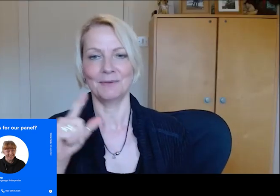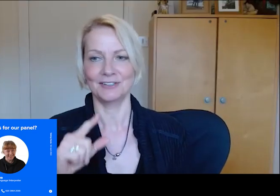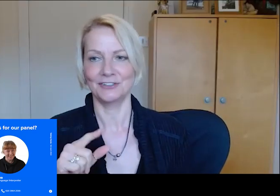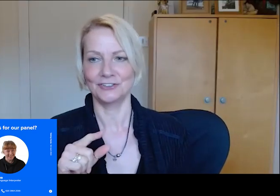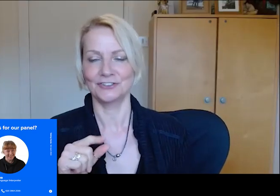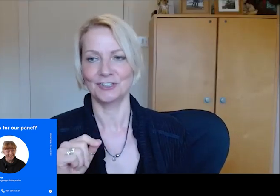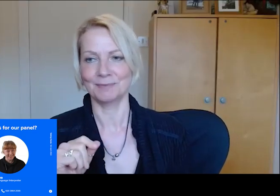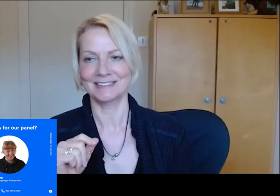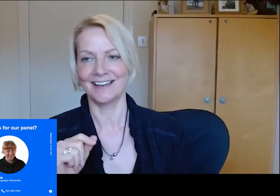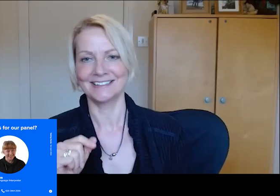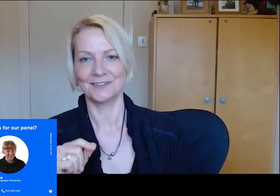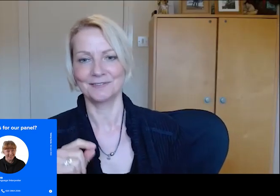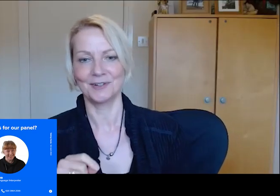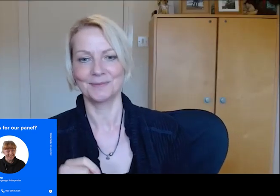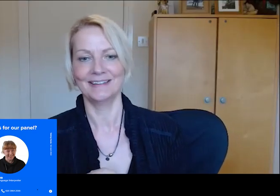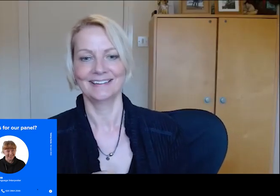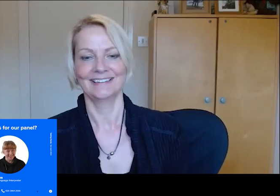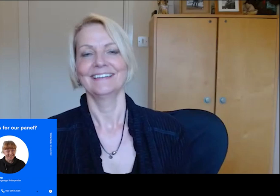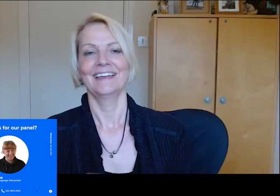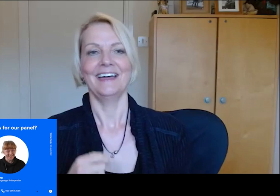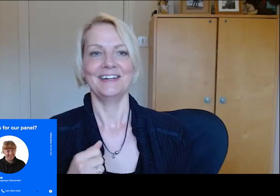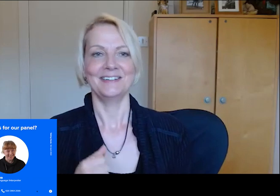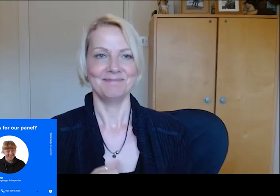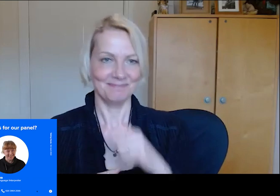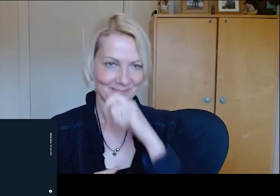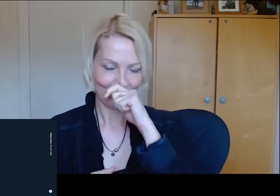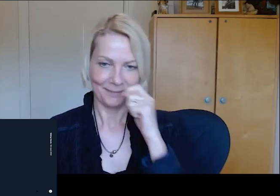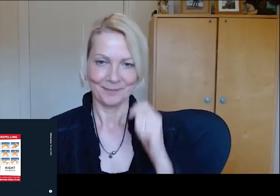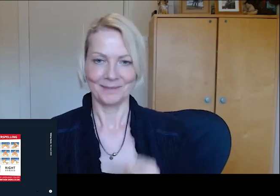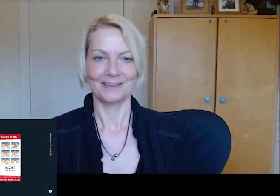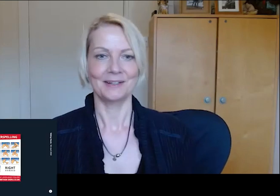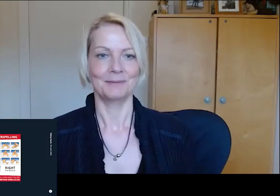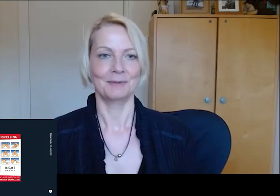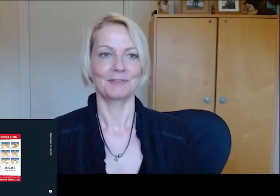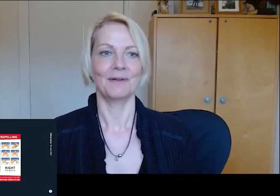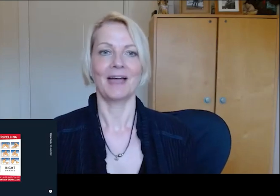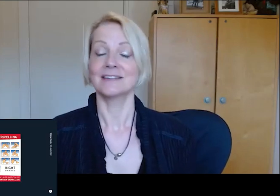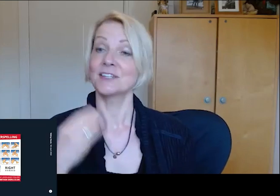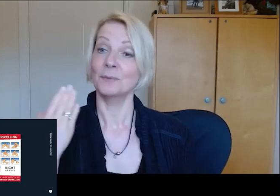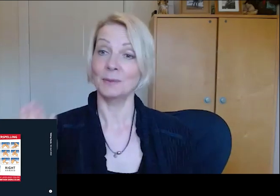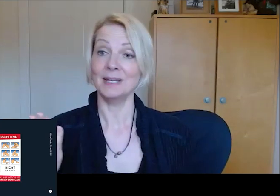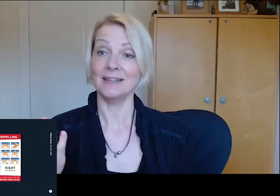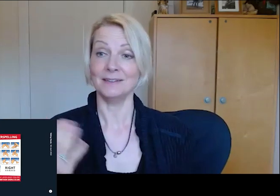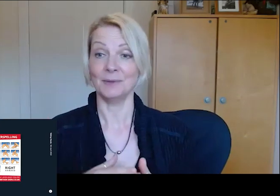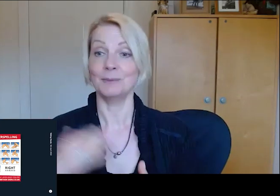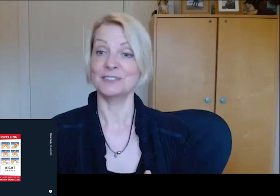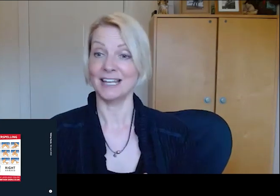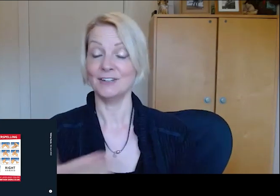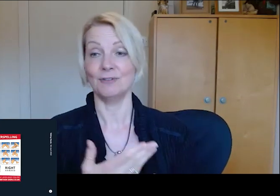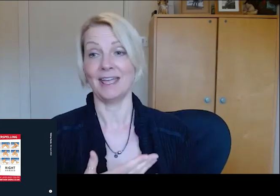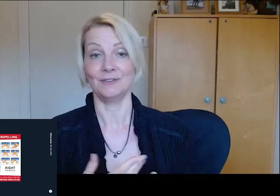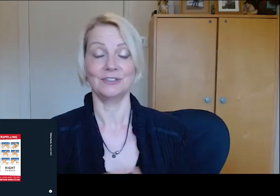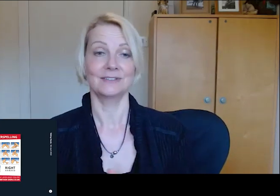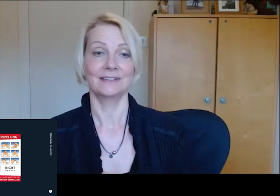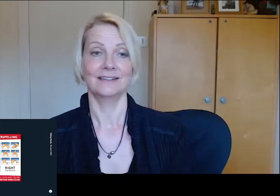ask you just to jump the slides on for me. I don't know whether we've got that. So we will send round.